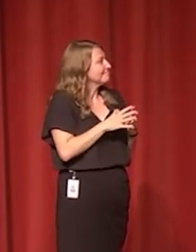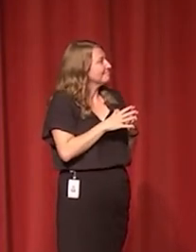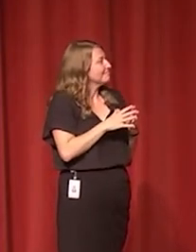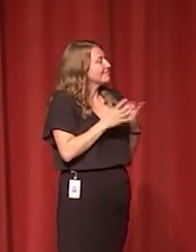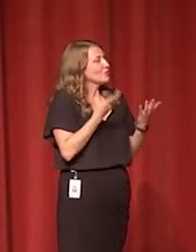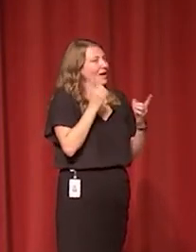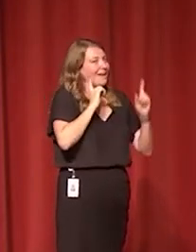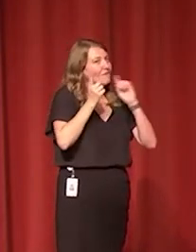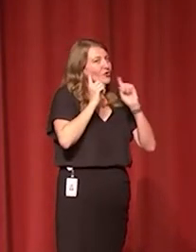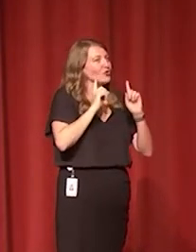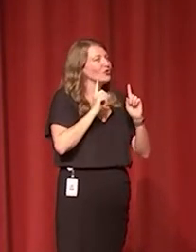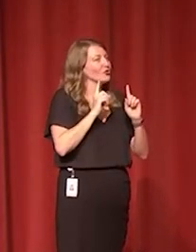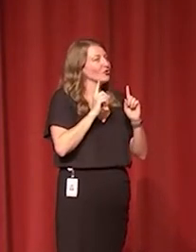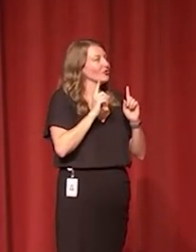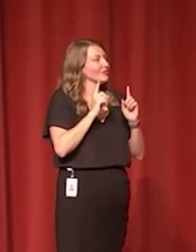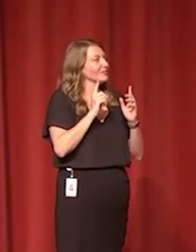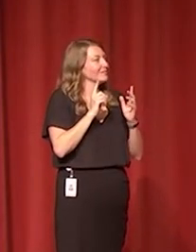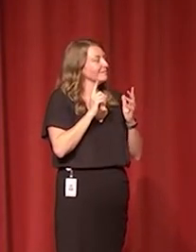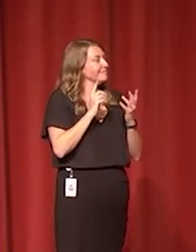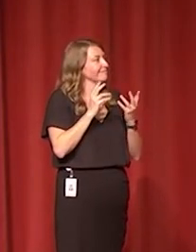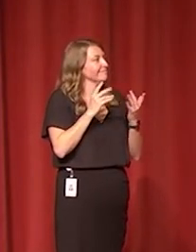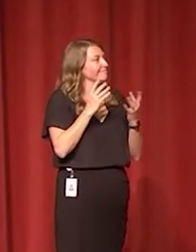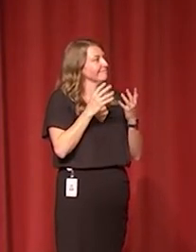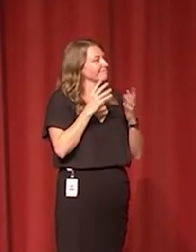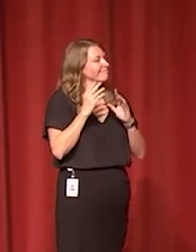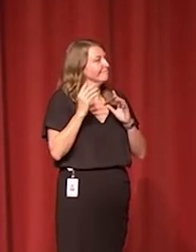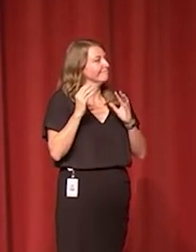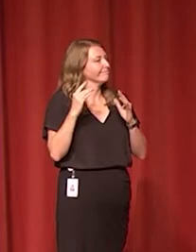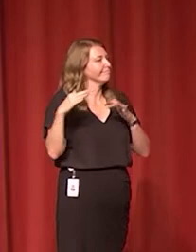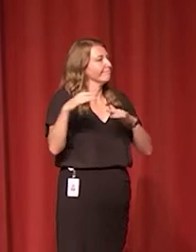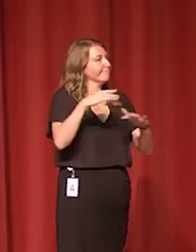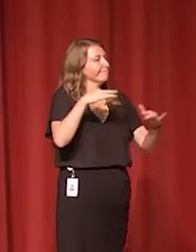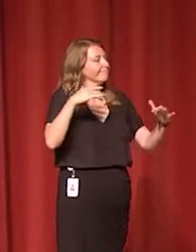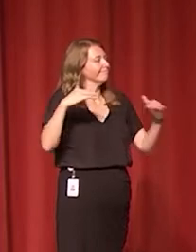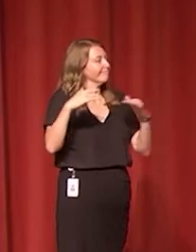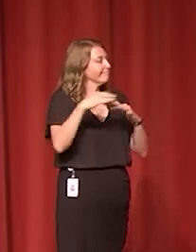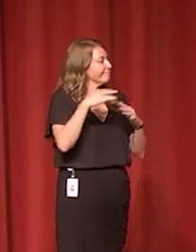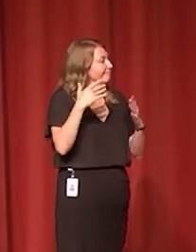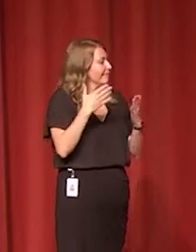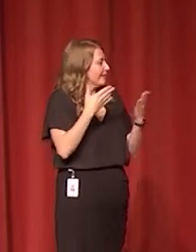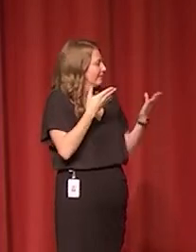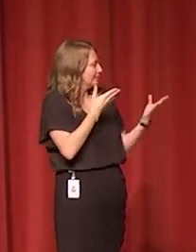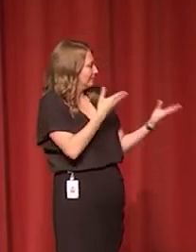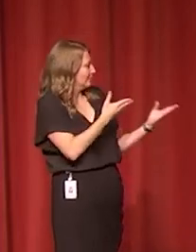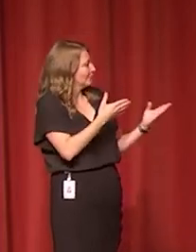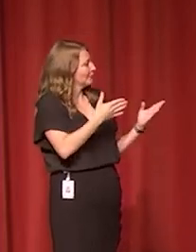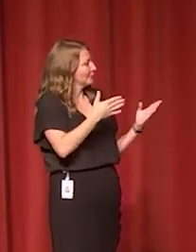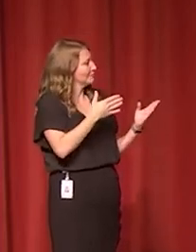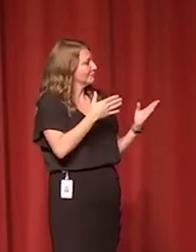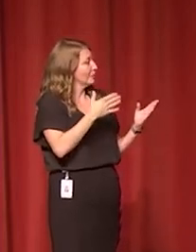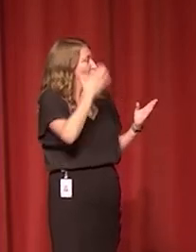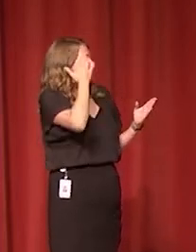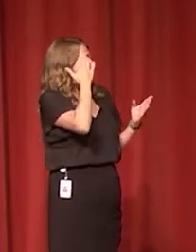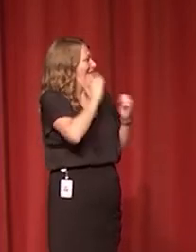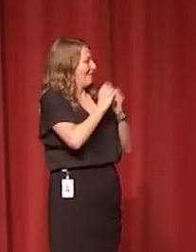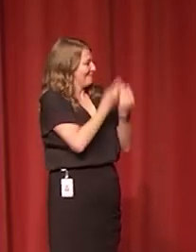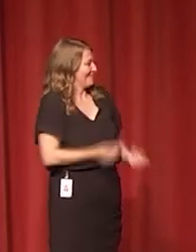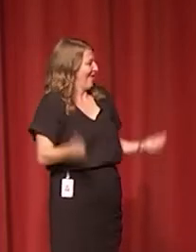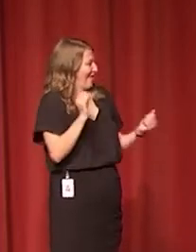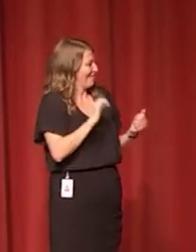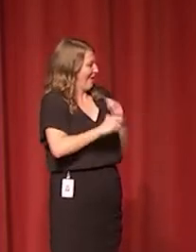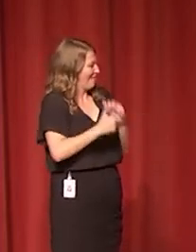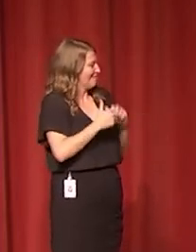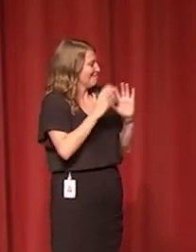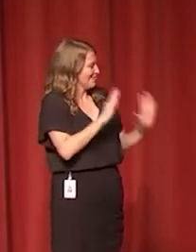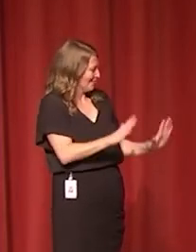I hear the clinician kind of coming through the pragmatic person who's got to solve a problem in the clinic. So I'm